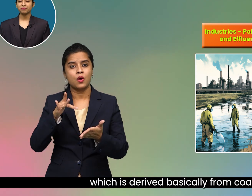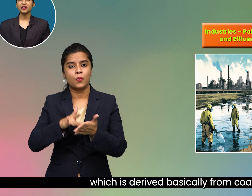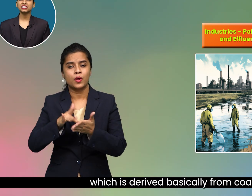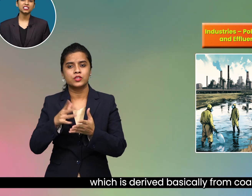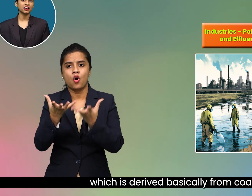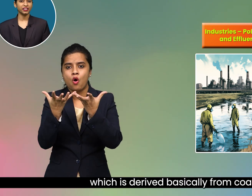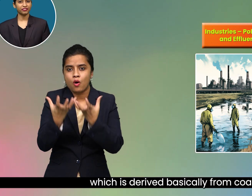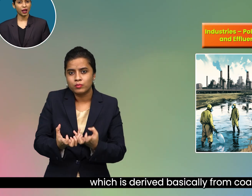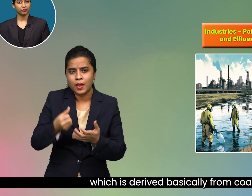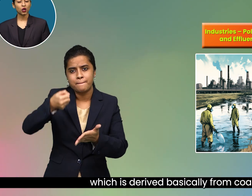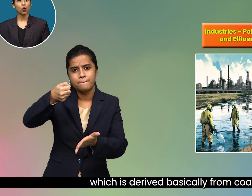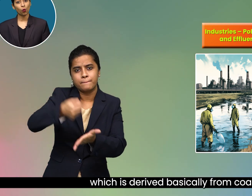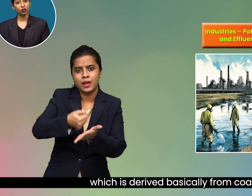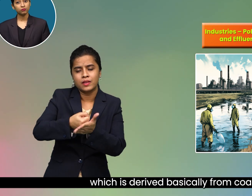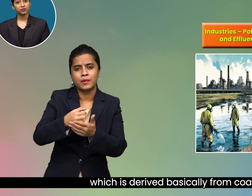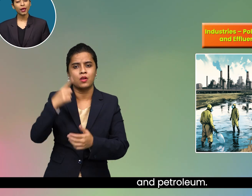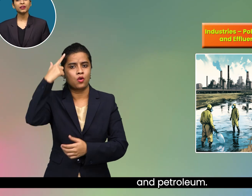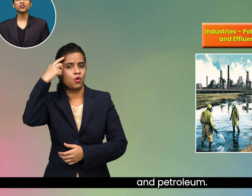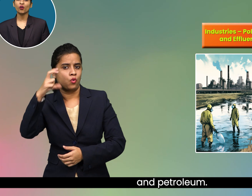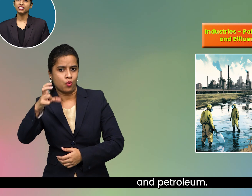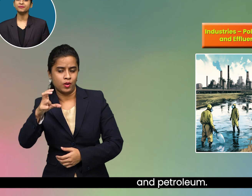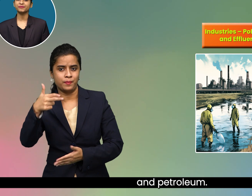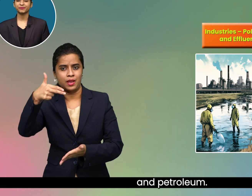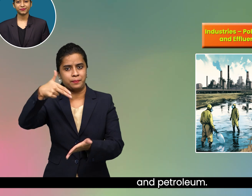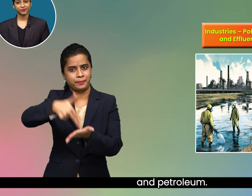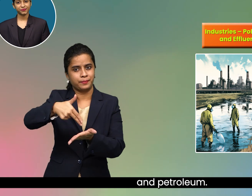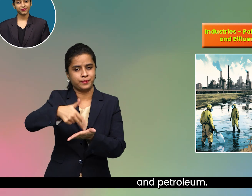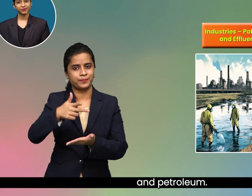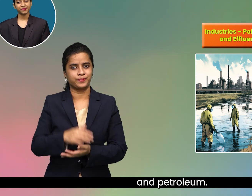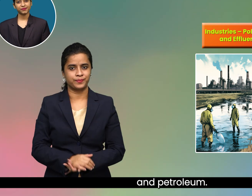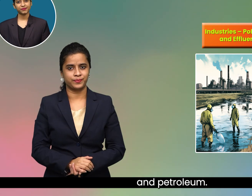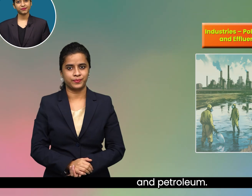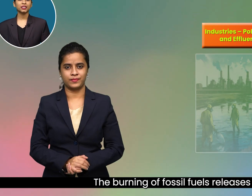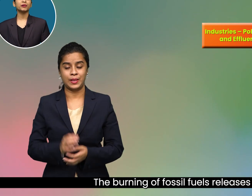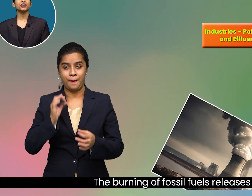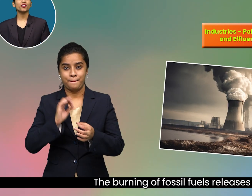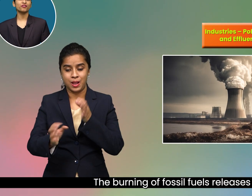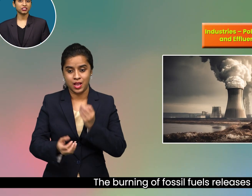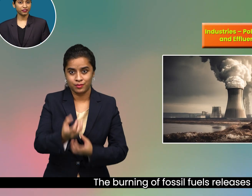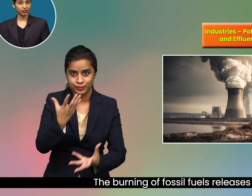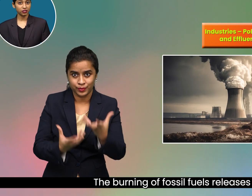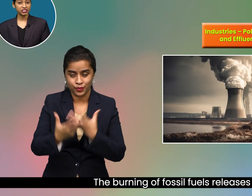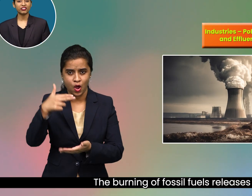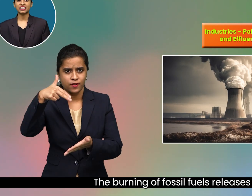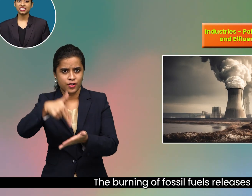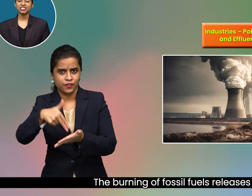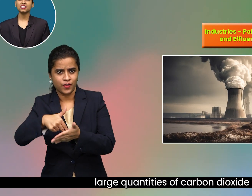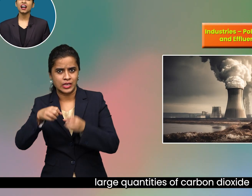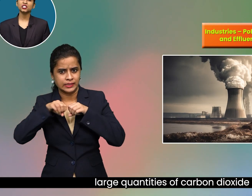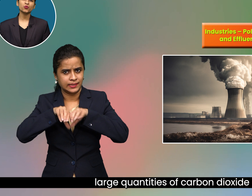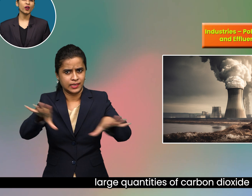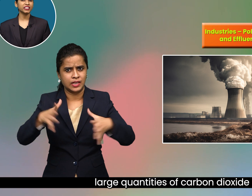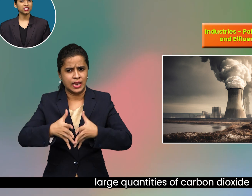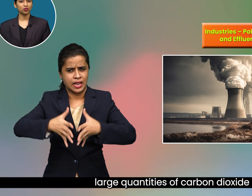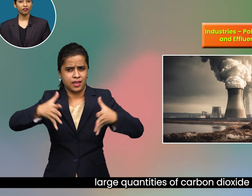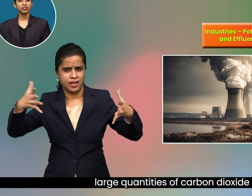derived basically from coal and petroleum. The burning of fossil fuels releases